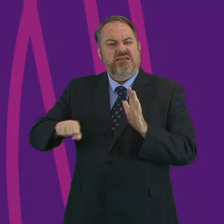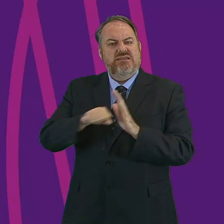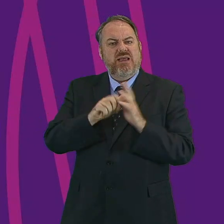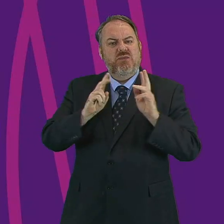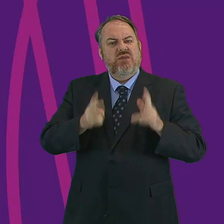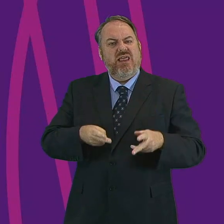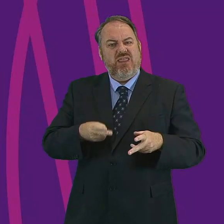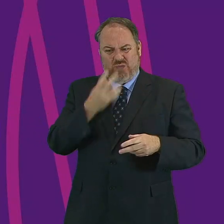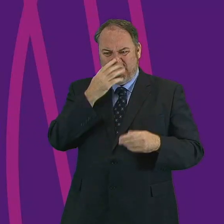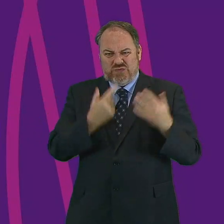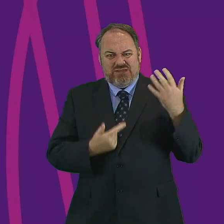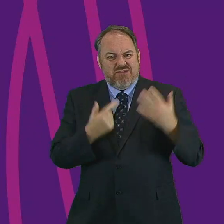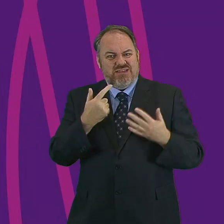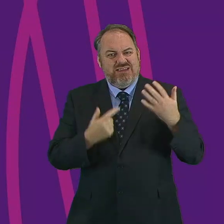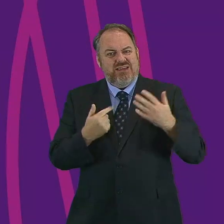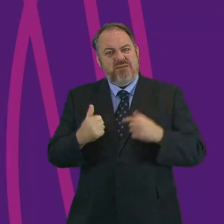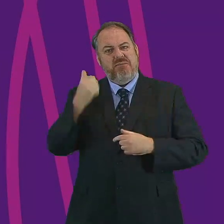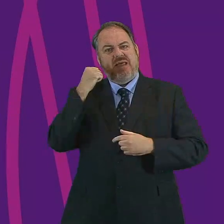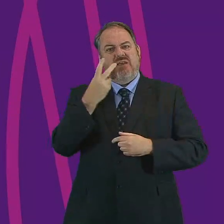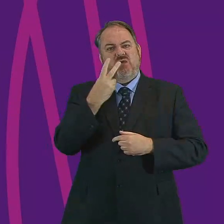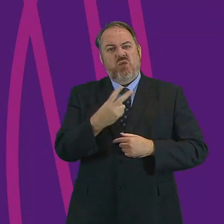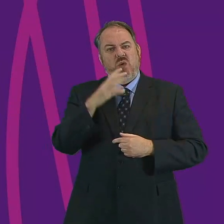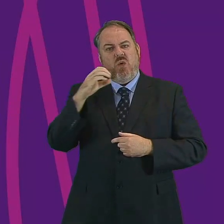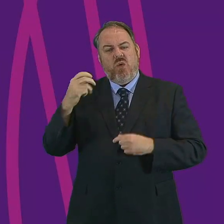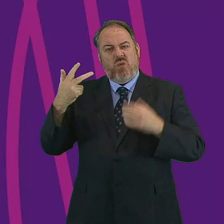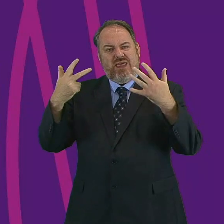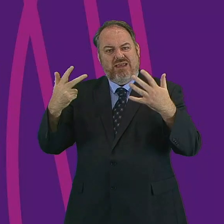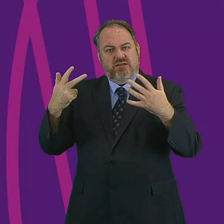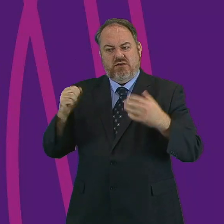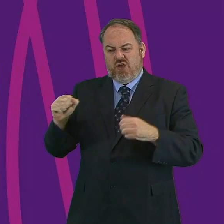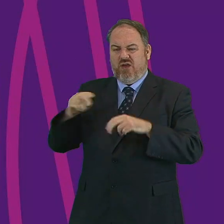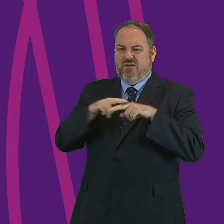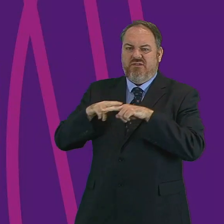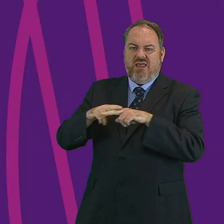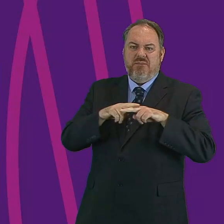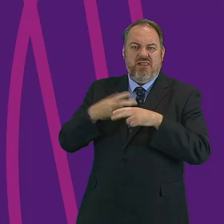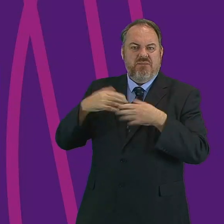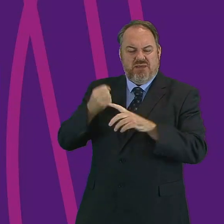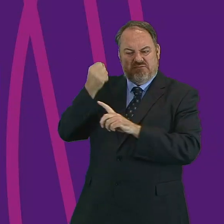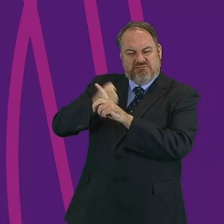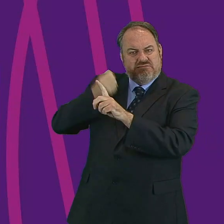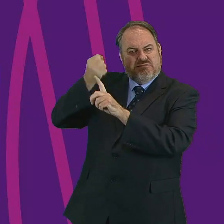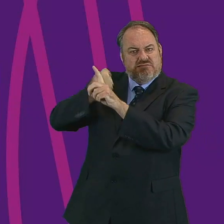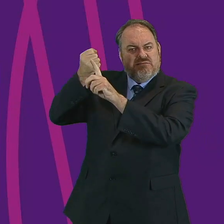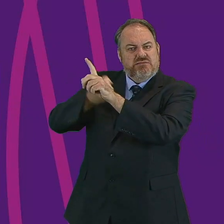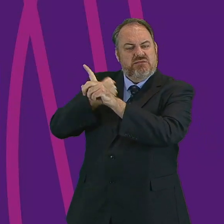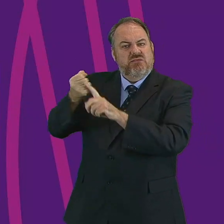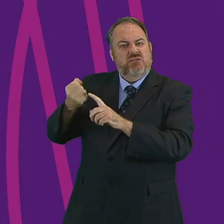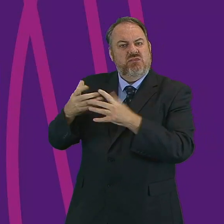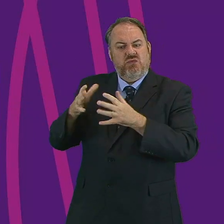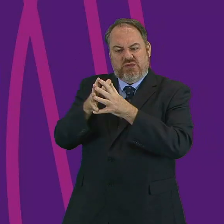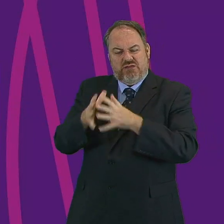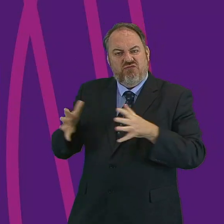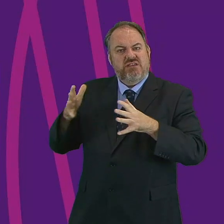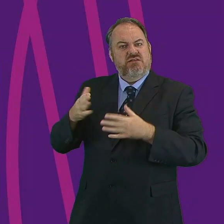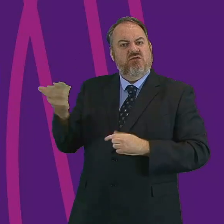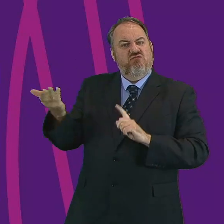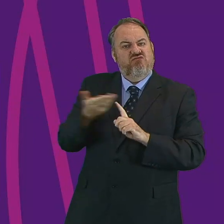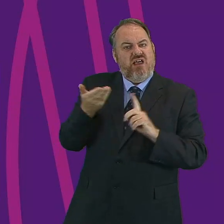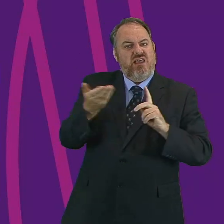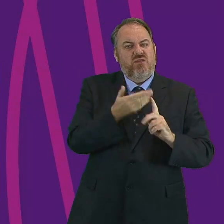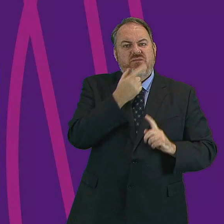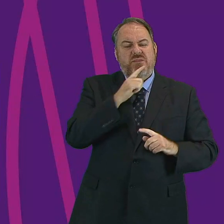in 2008. Michelle's family have been campaigning ever since to strengthen the rights of victims, And 2 years ago, they were promised concrete action by the